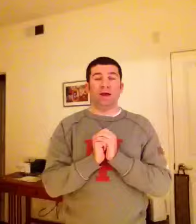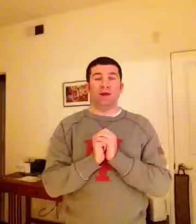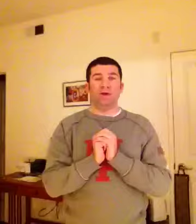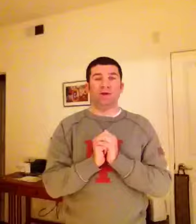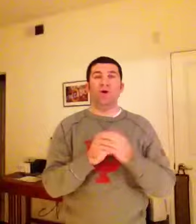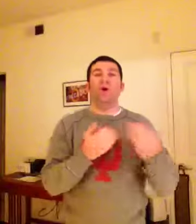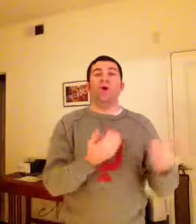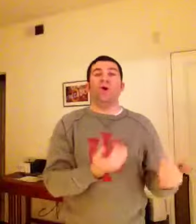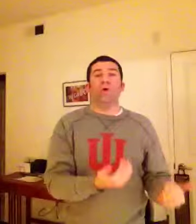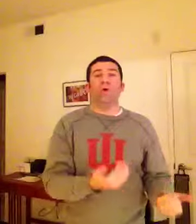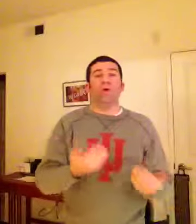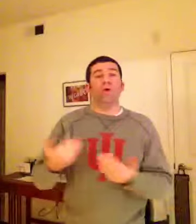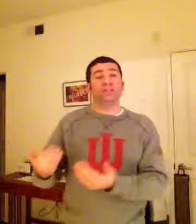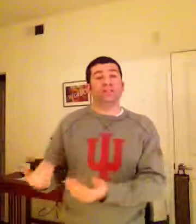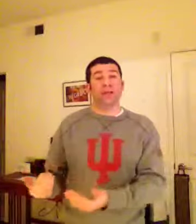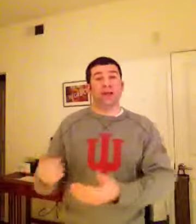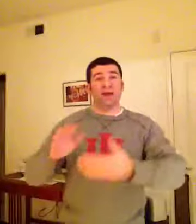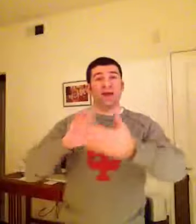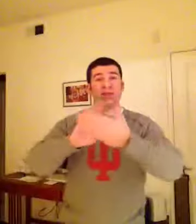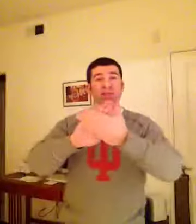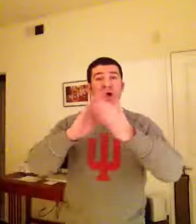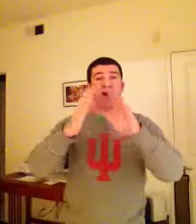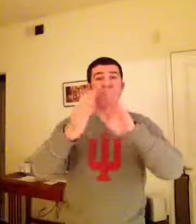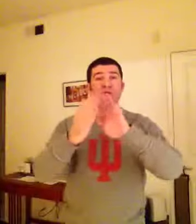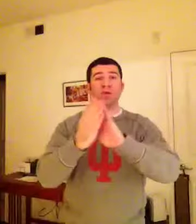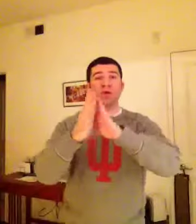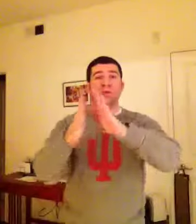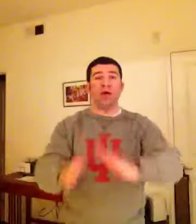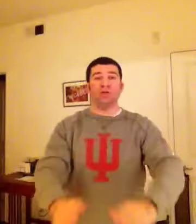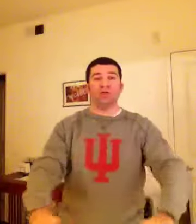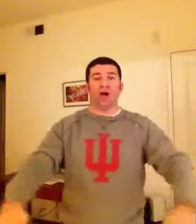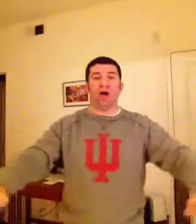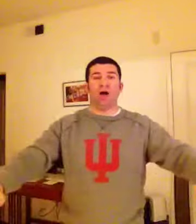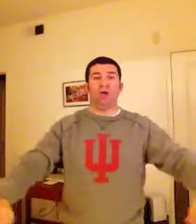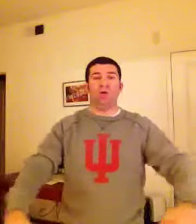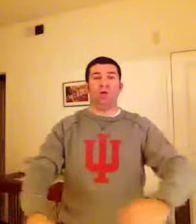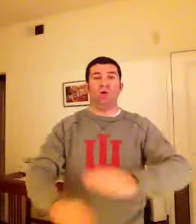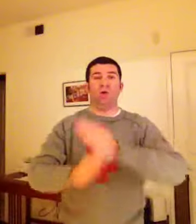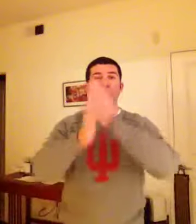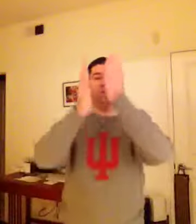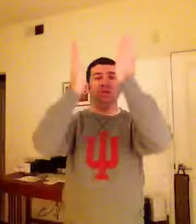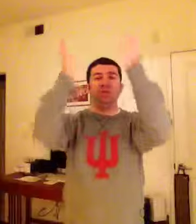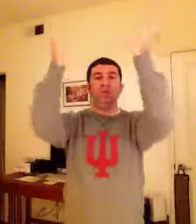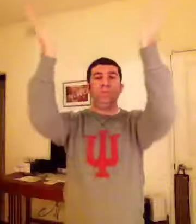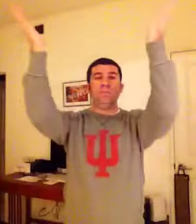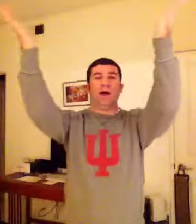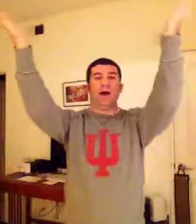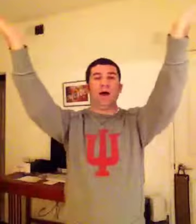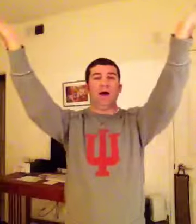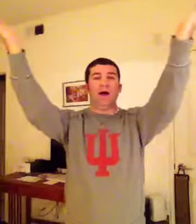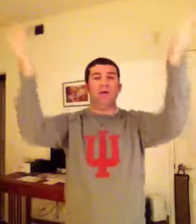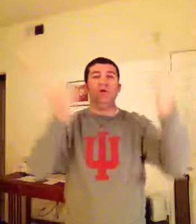Amen. Oseh Shalom, Shalom Bimromav,